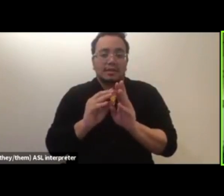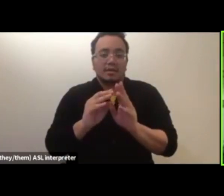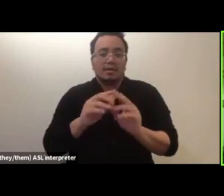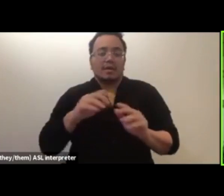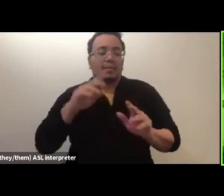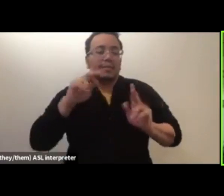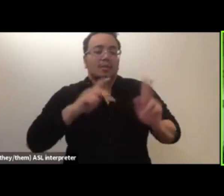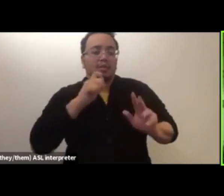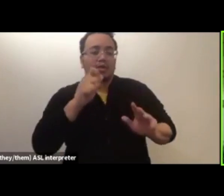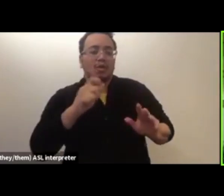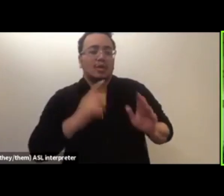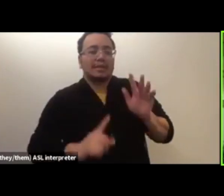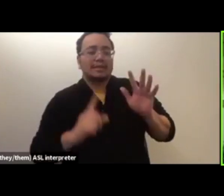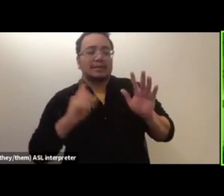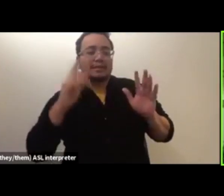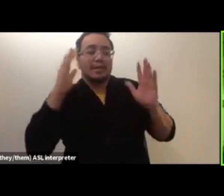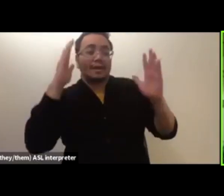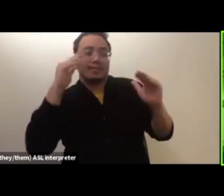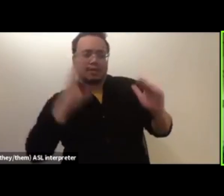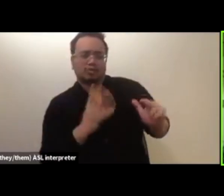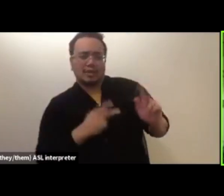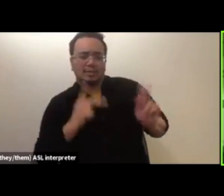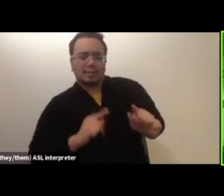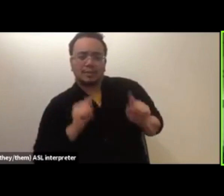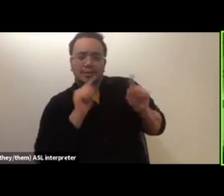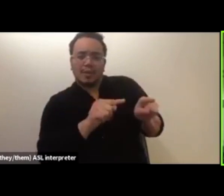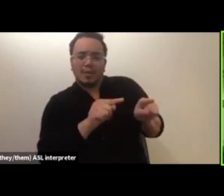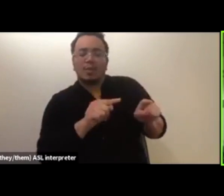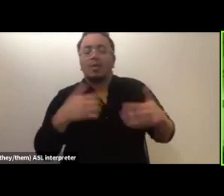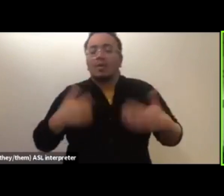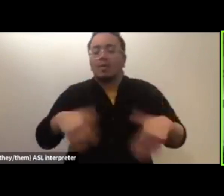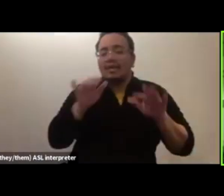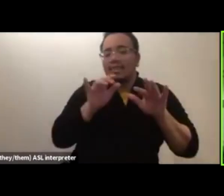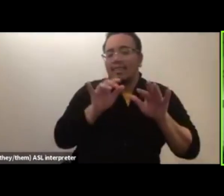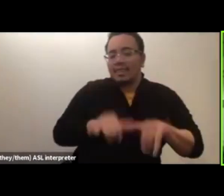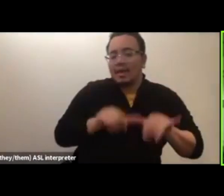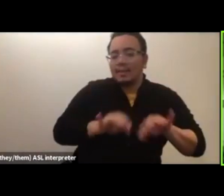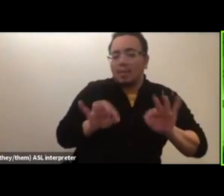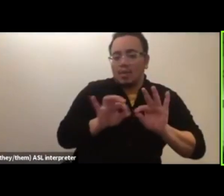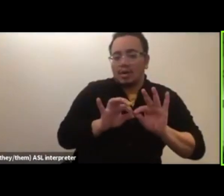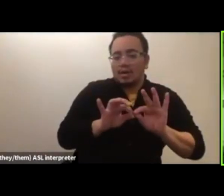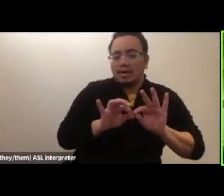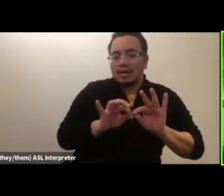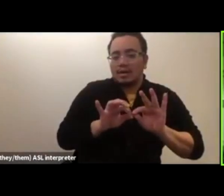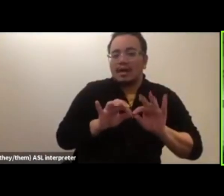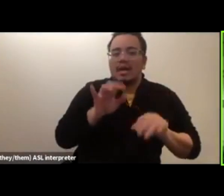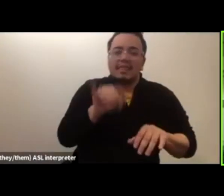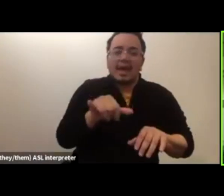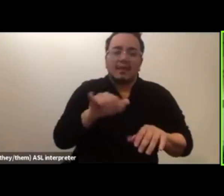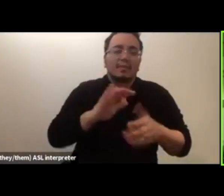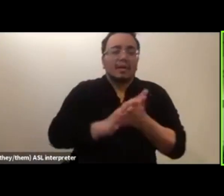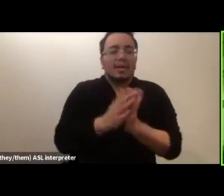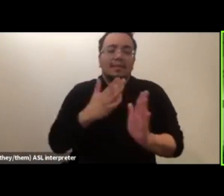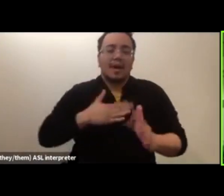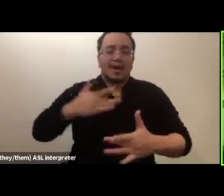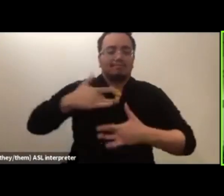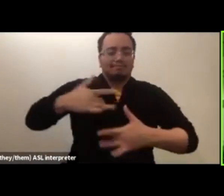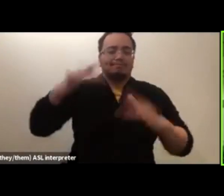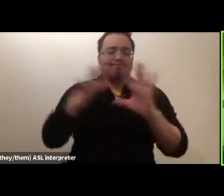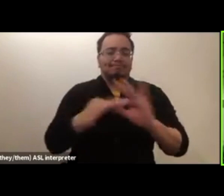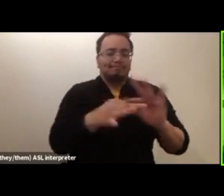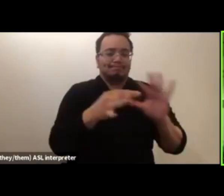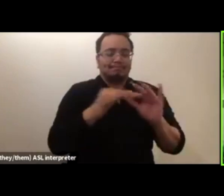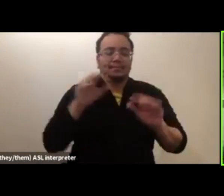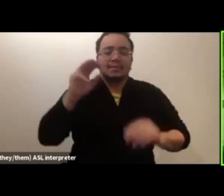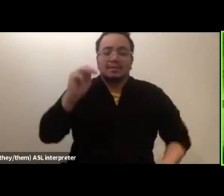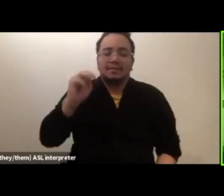key. Like, I don't think I could say that anymore. I think that's going to be my motto throughout the rest of the year. You know,